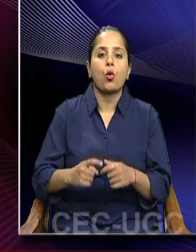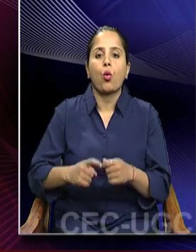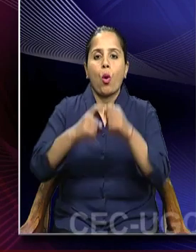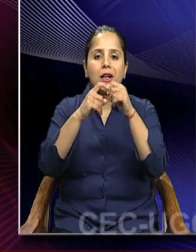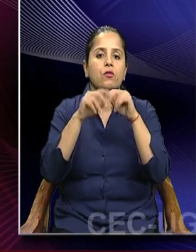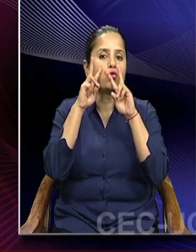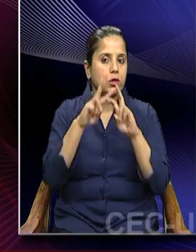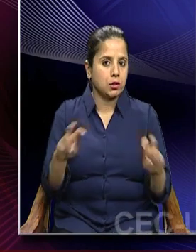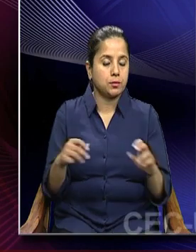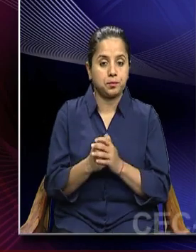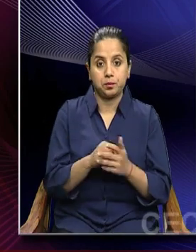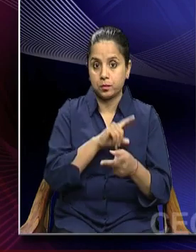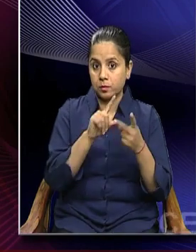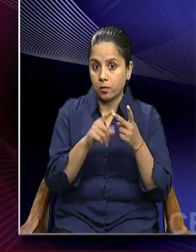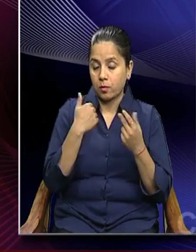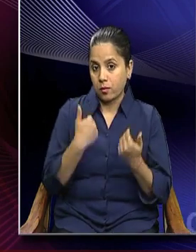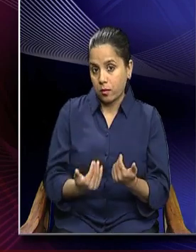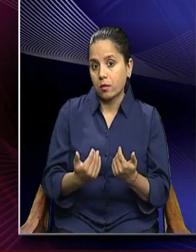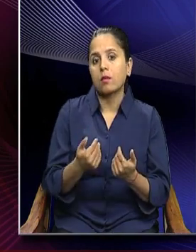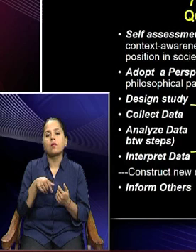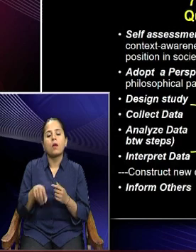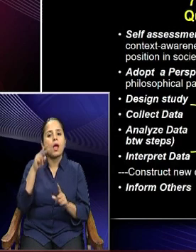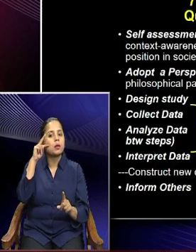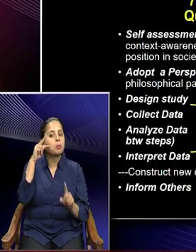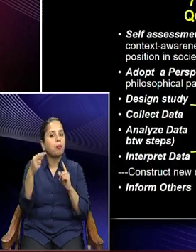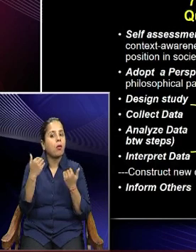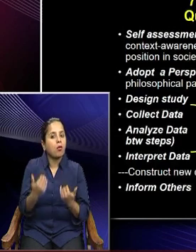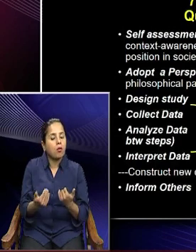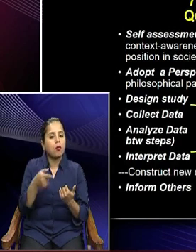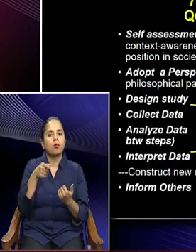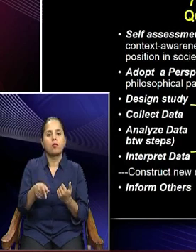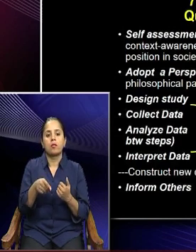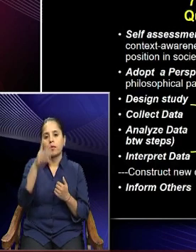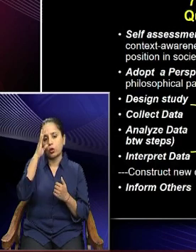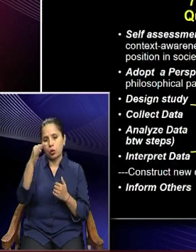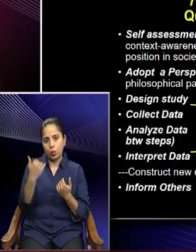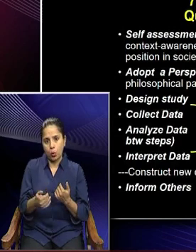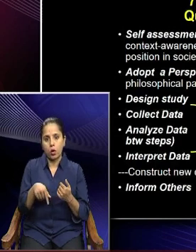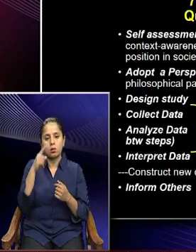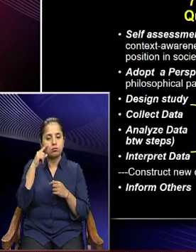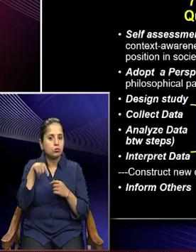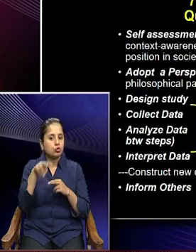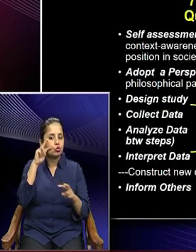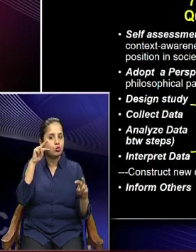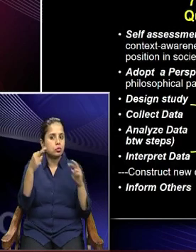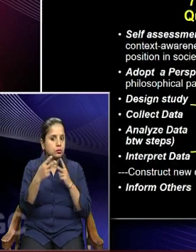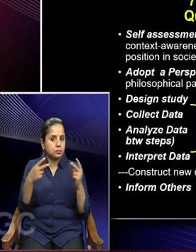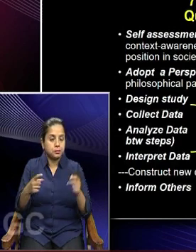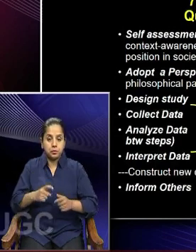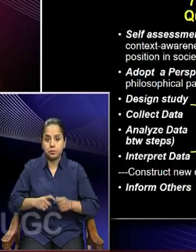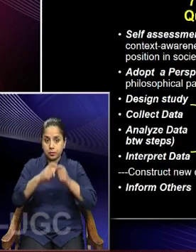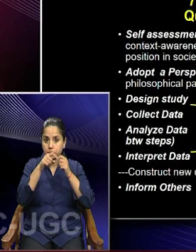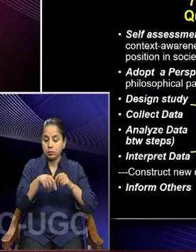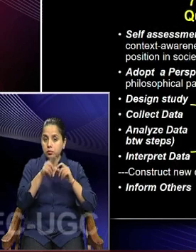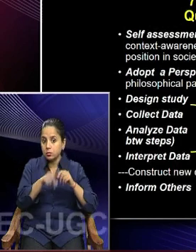researcher. Second, we adopt a perspective that is focused on theoretical philosophical paradigm. So, the qualitative researcher has